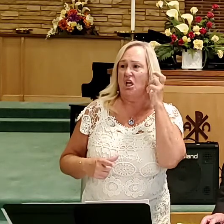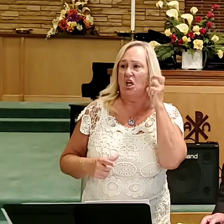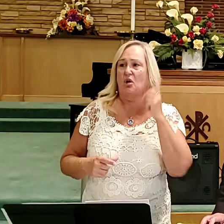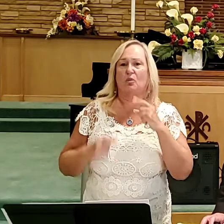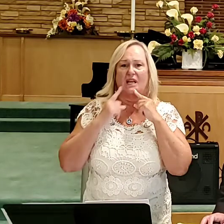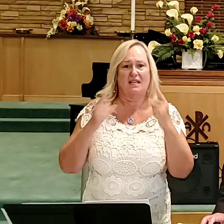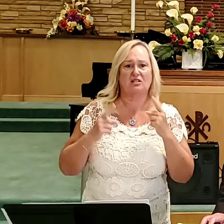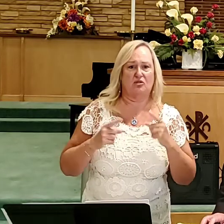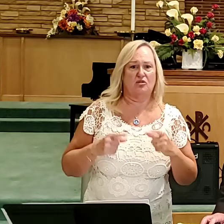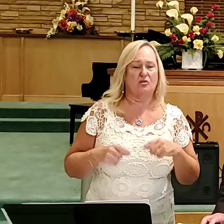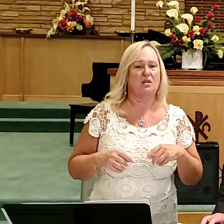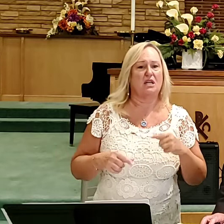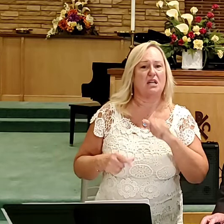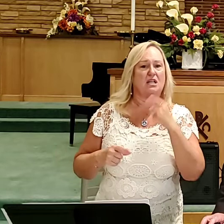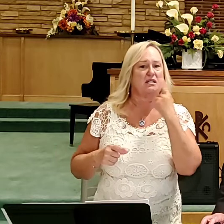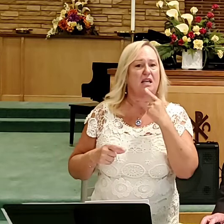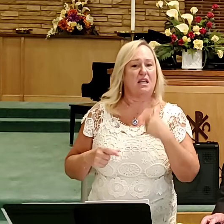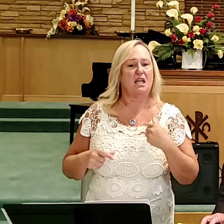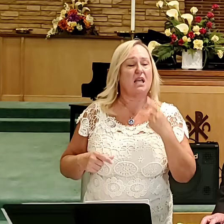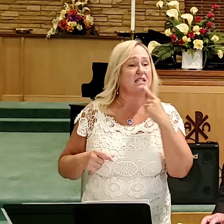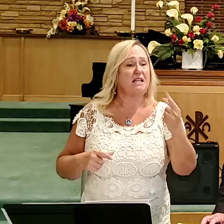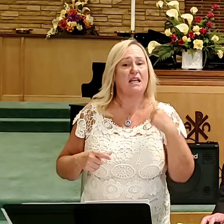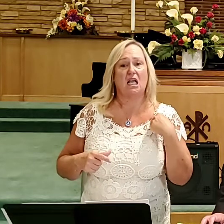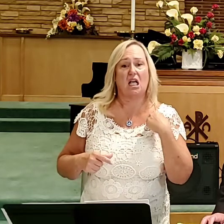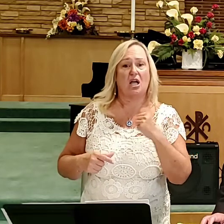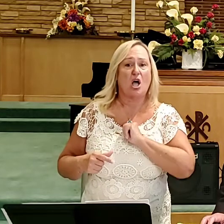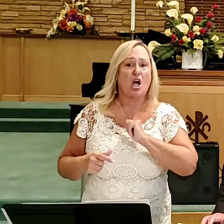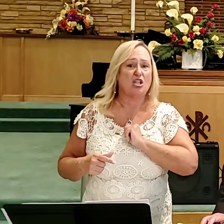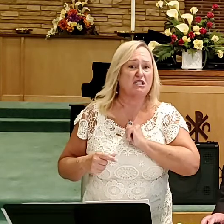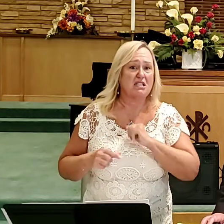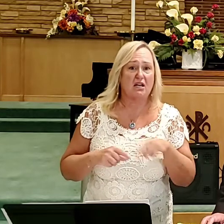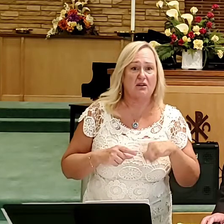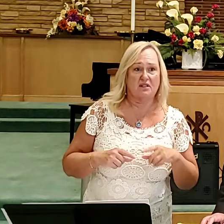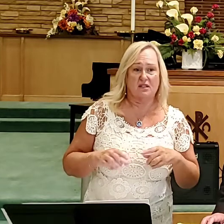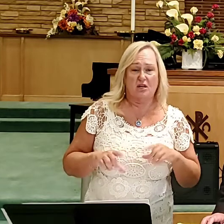are saying ourselves in our current cultural crises.